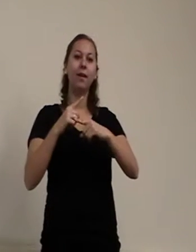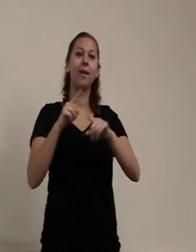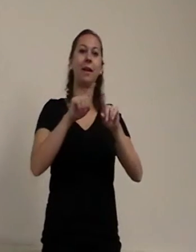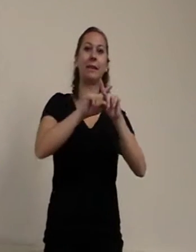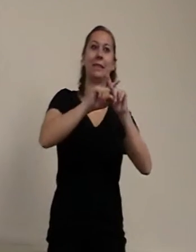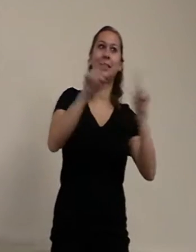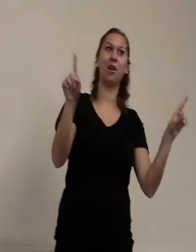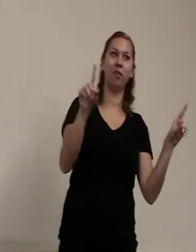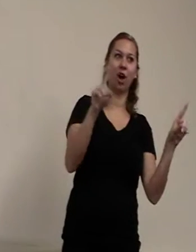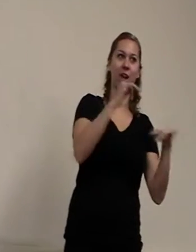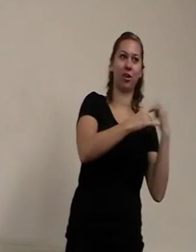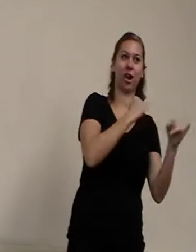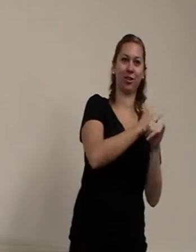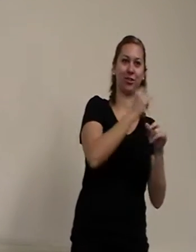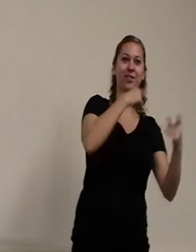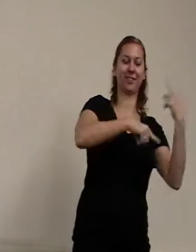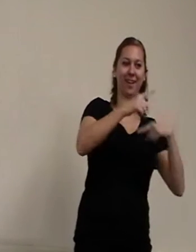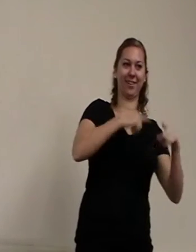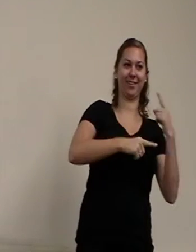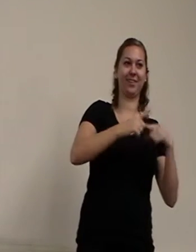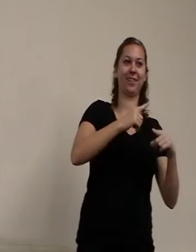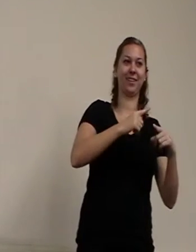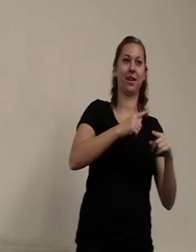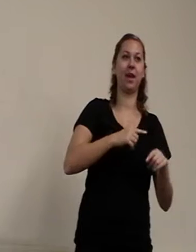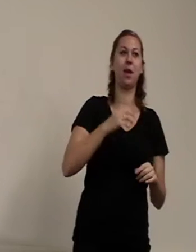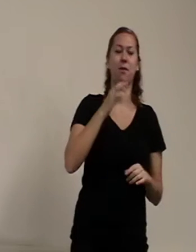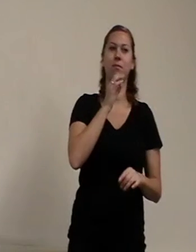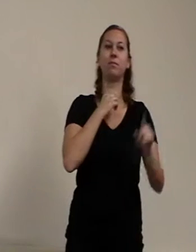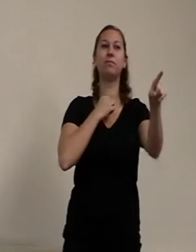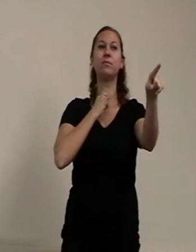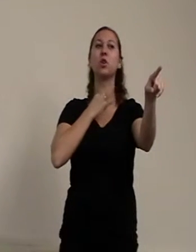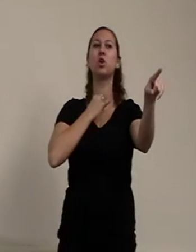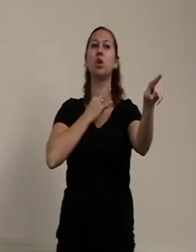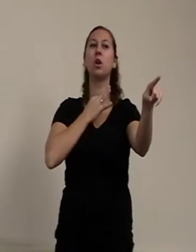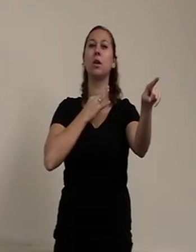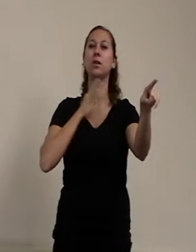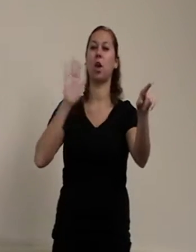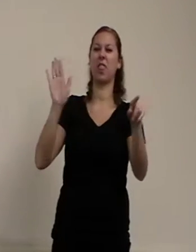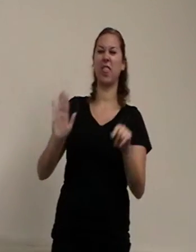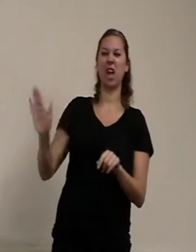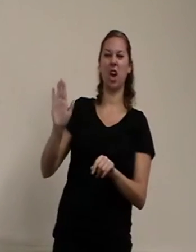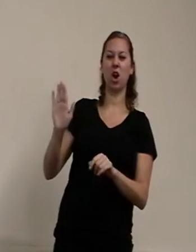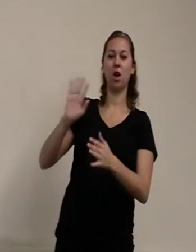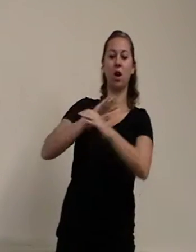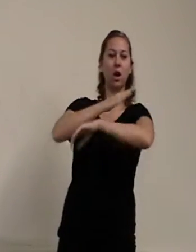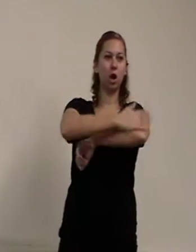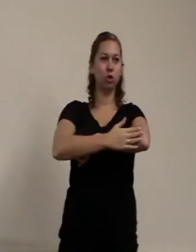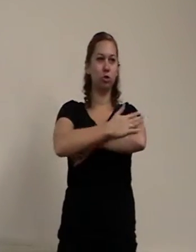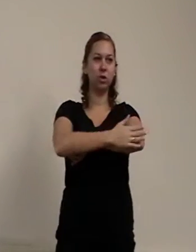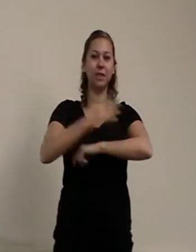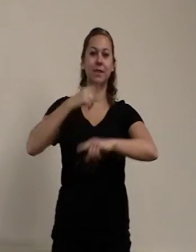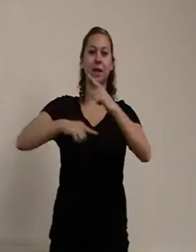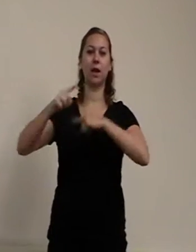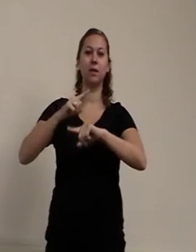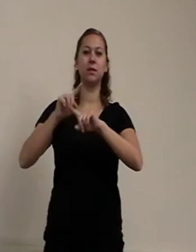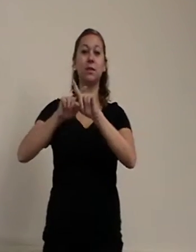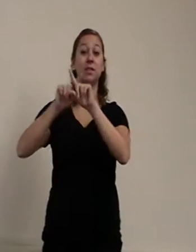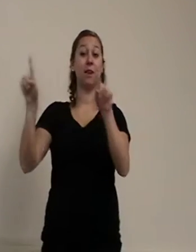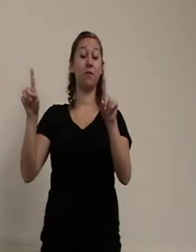I'm curious, are their country signs similar to ours or completely different? You mean Ireland? Yes. What do you mean by